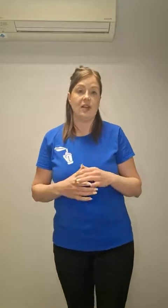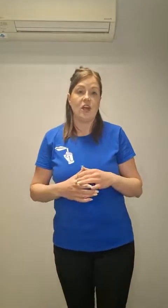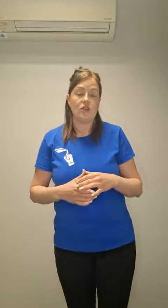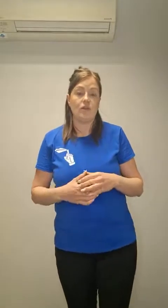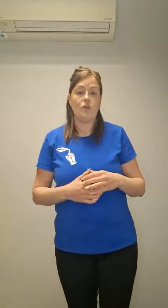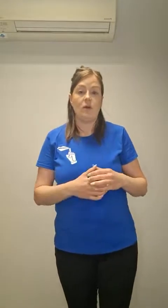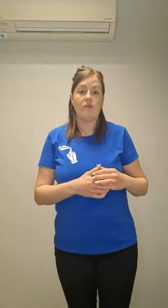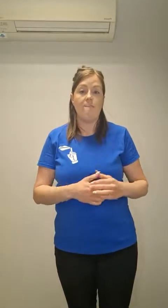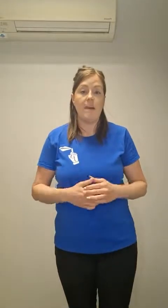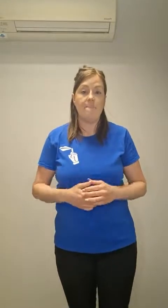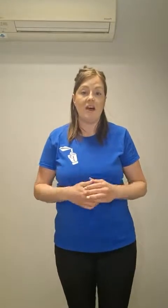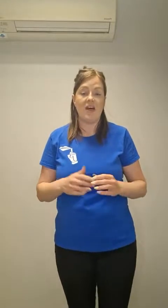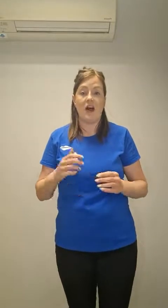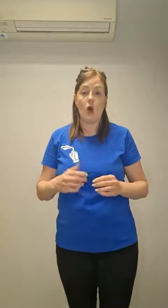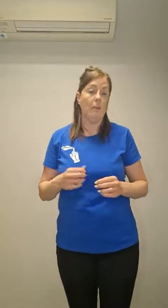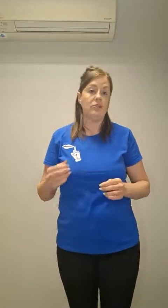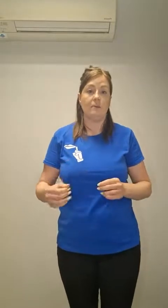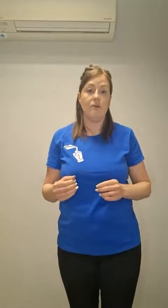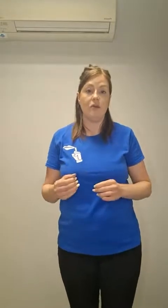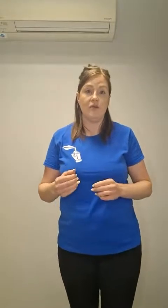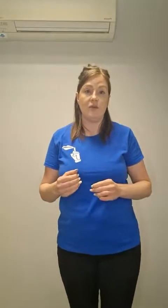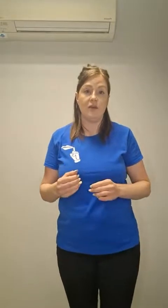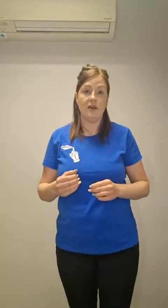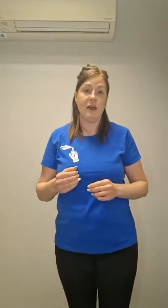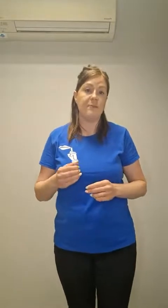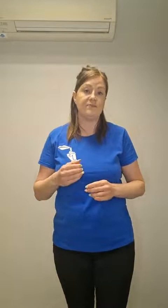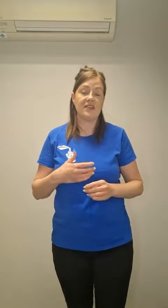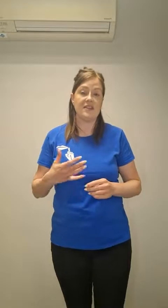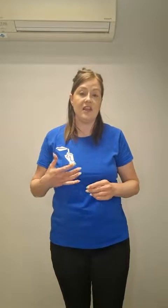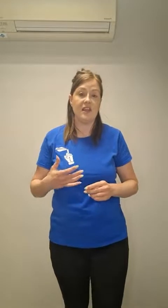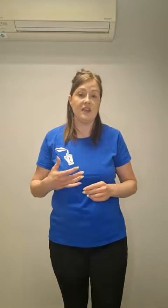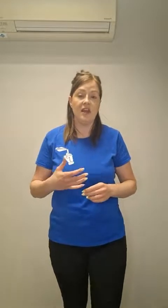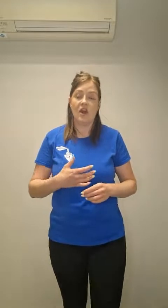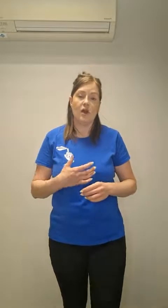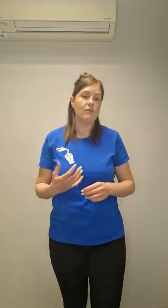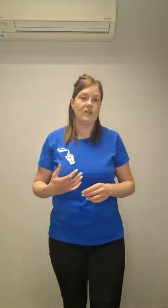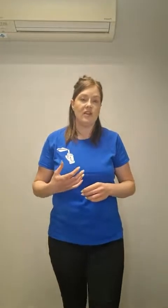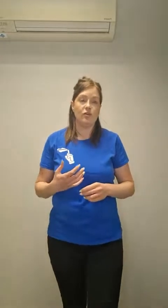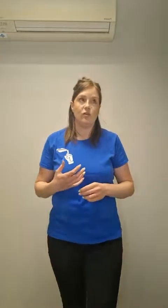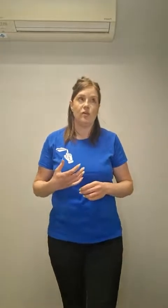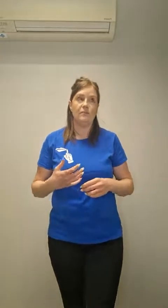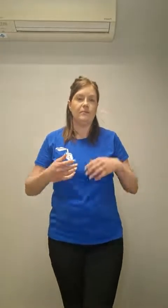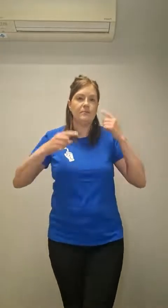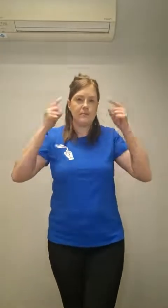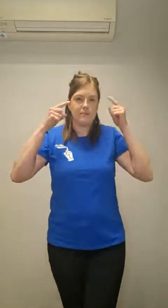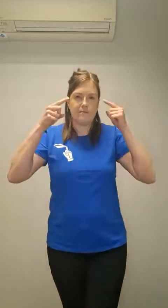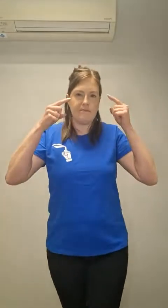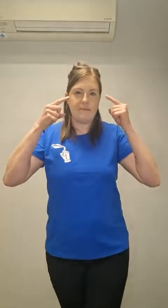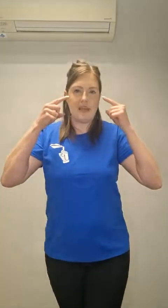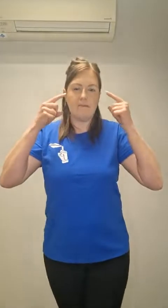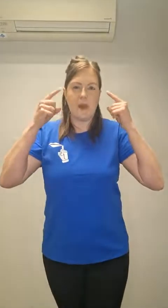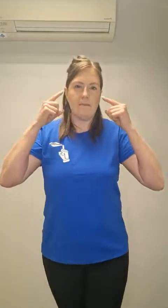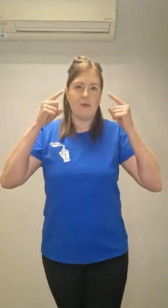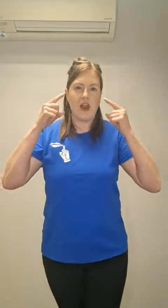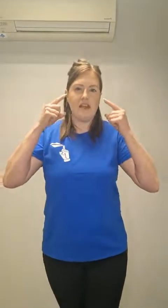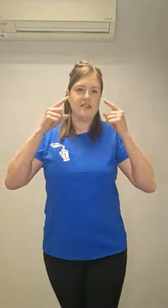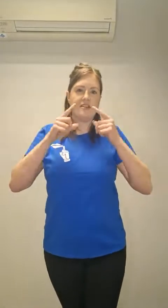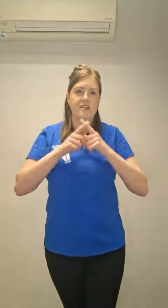if you can remember that HOP to move saying, hopefully you'll be ingrained to sort